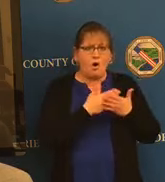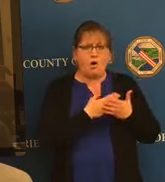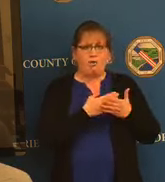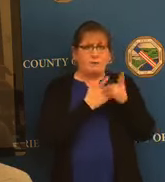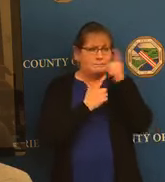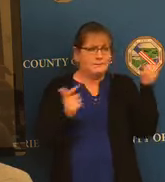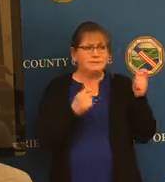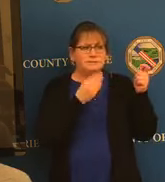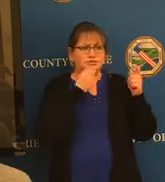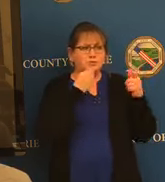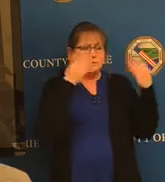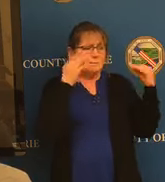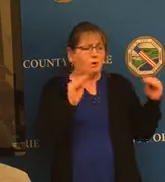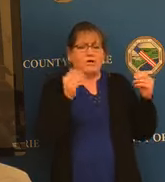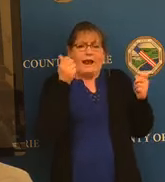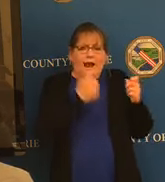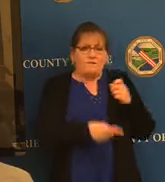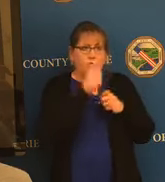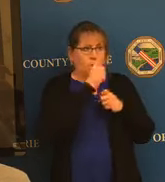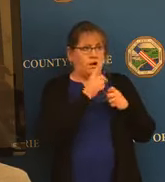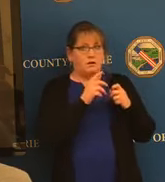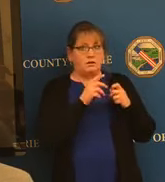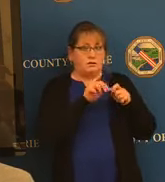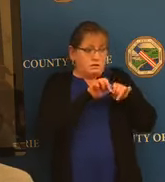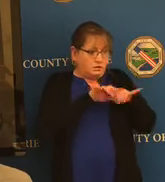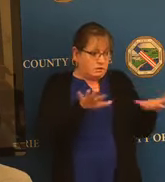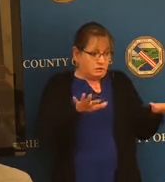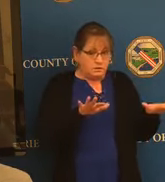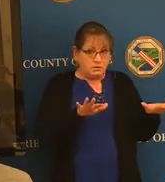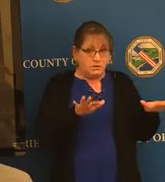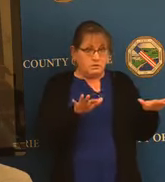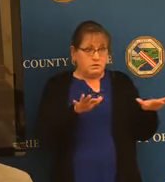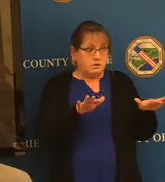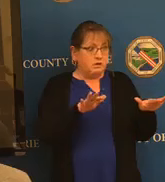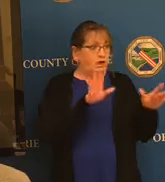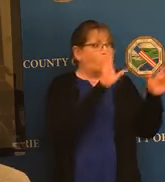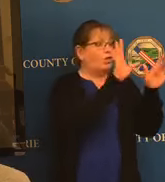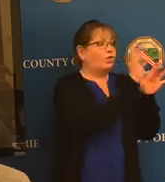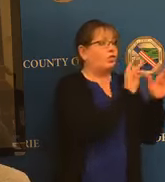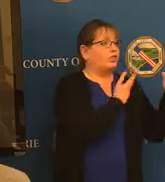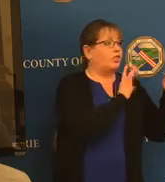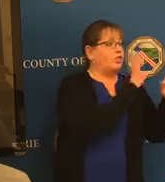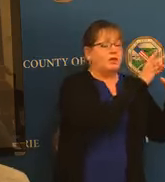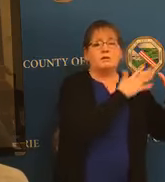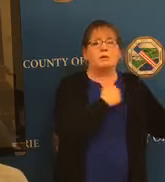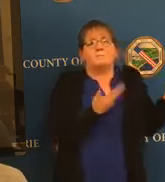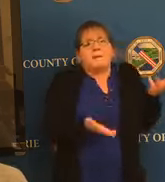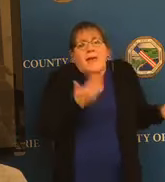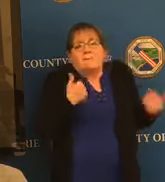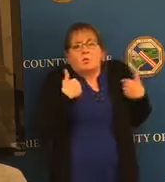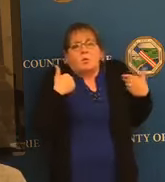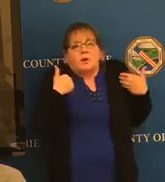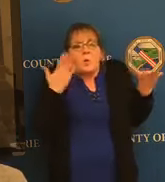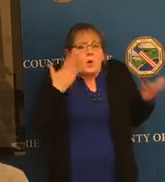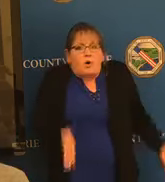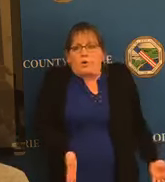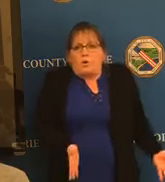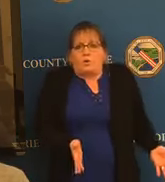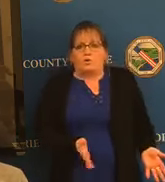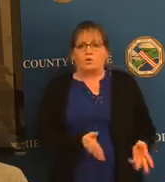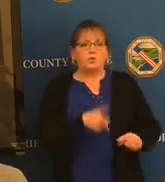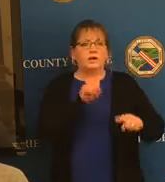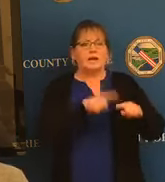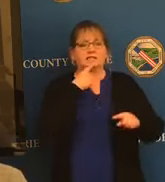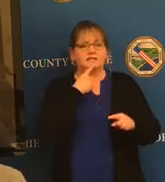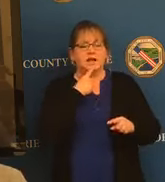in. That doesn't necessarily mean they may have or they transmitted the disease to someone else, but they might have. And so it's almost impossible to say, here's the